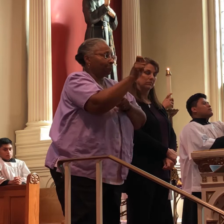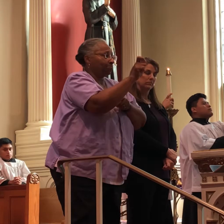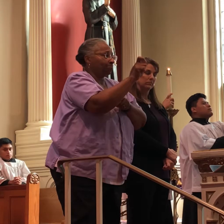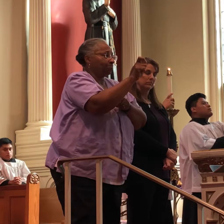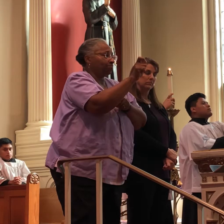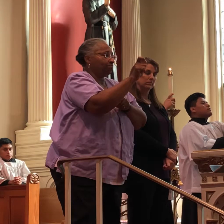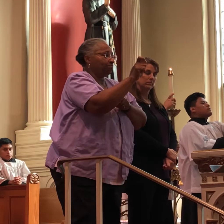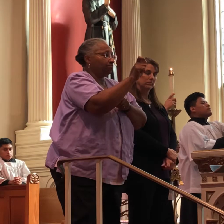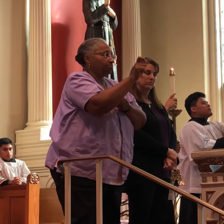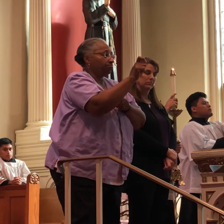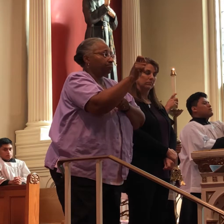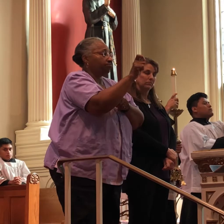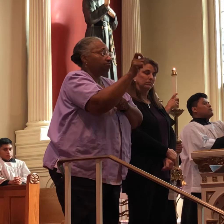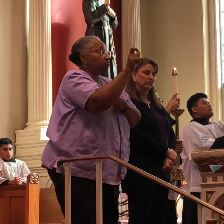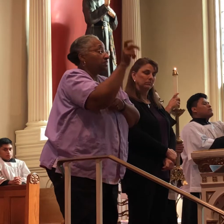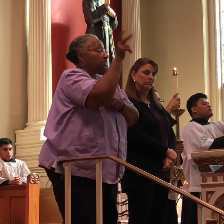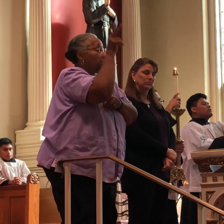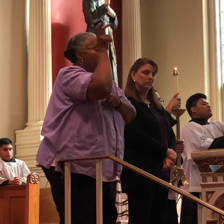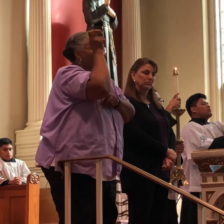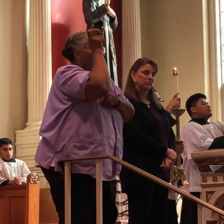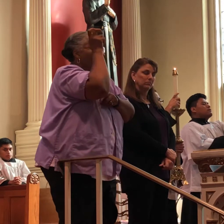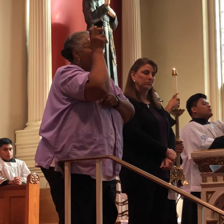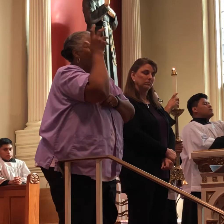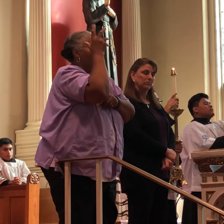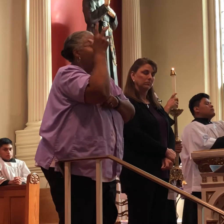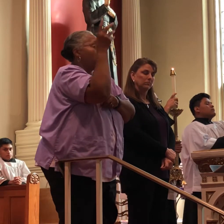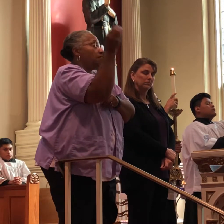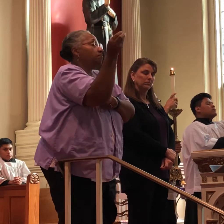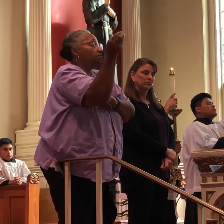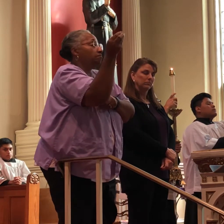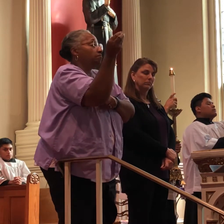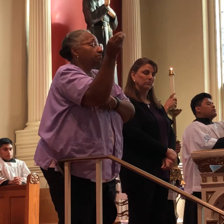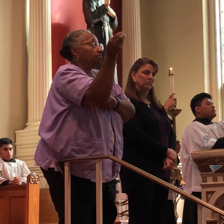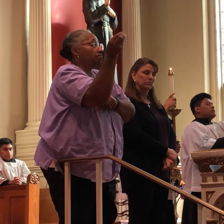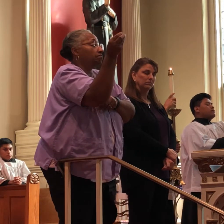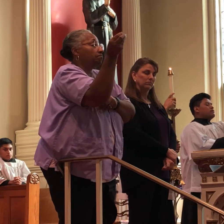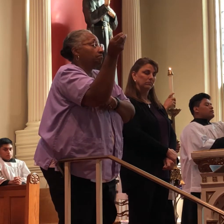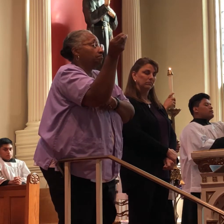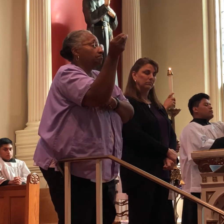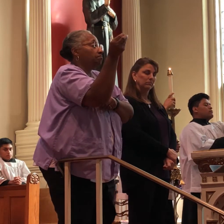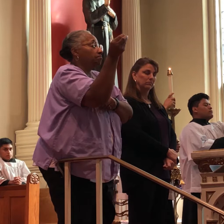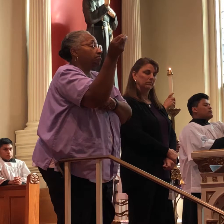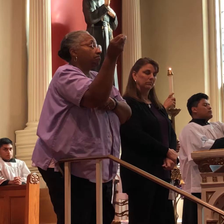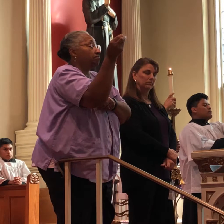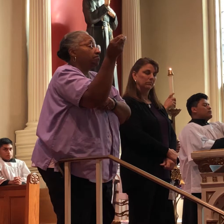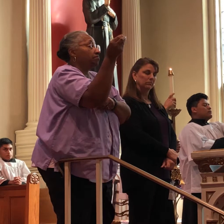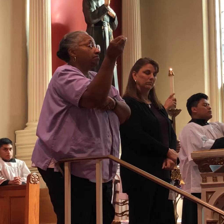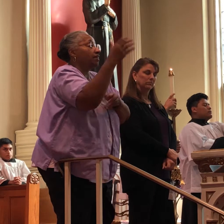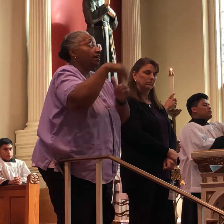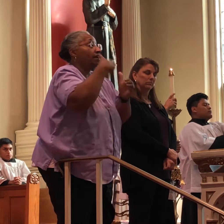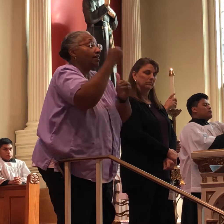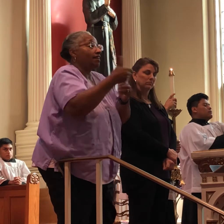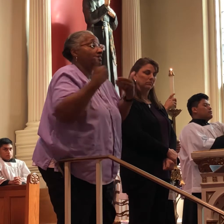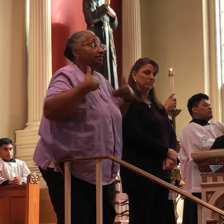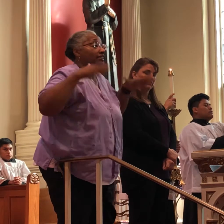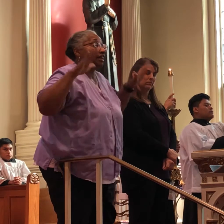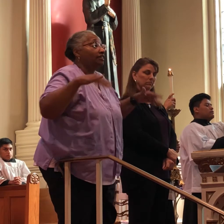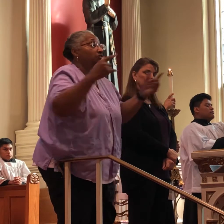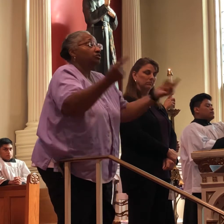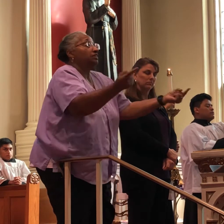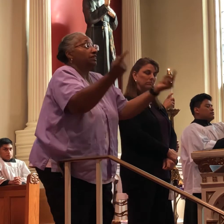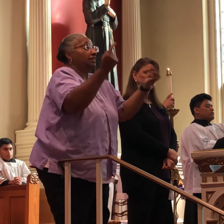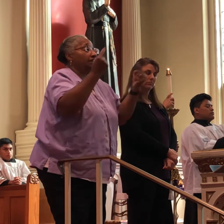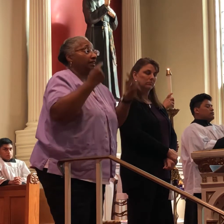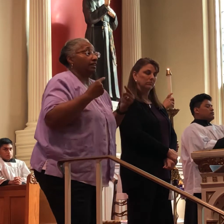Then the devil left him, and behold, angels came and ministered to him.